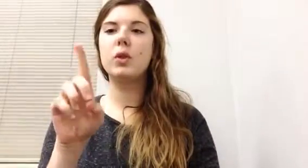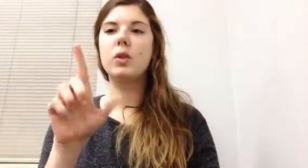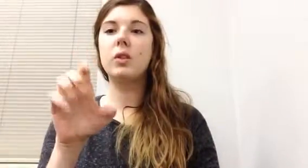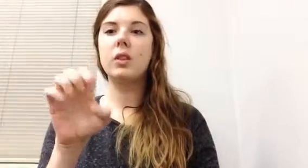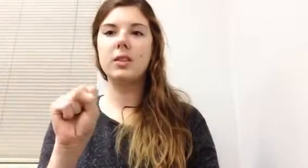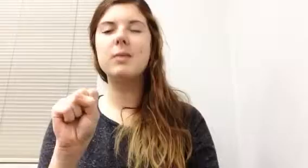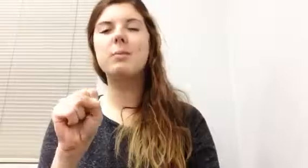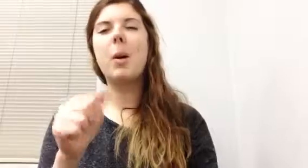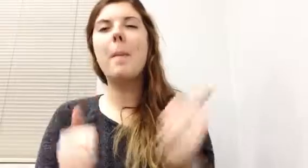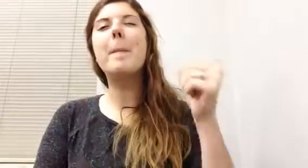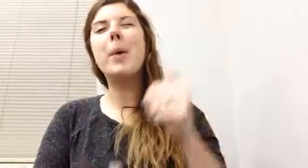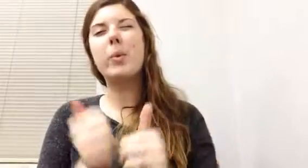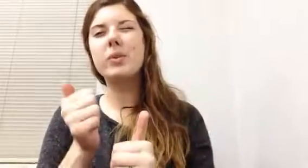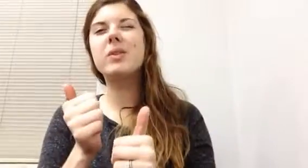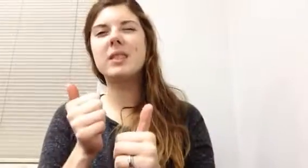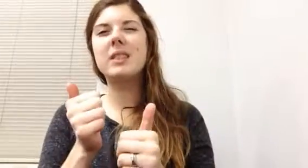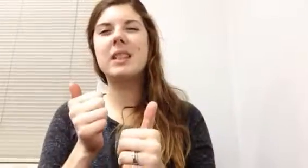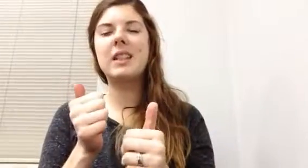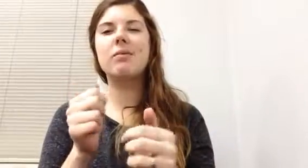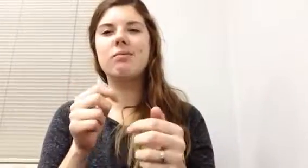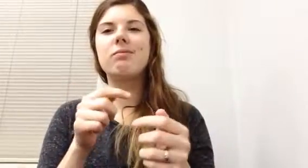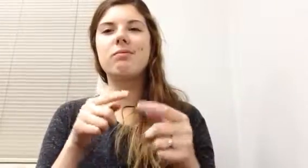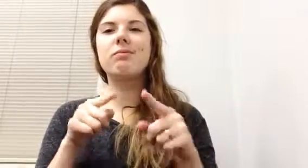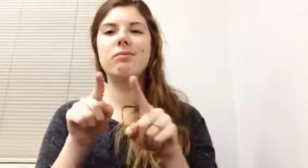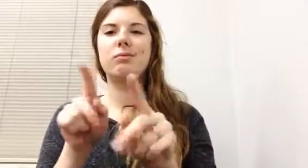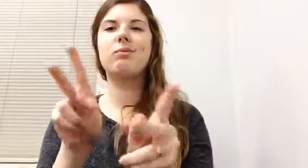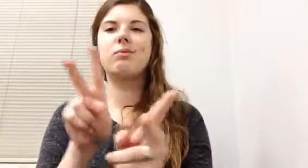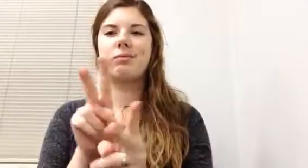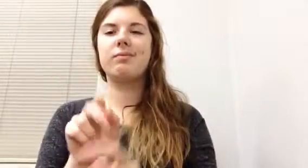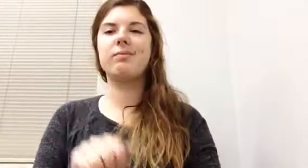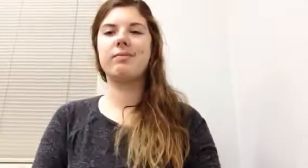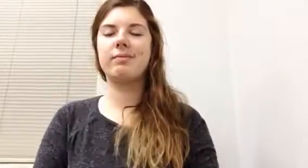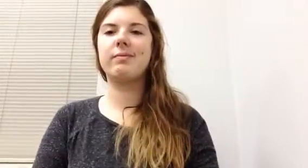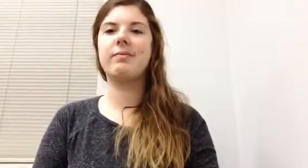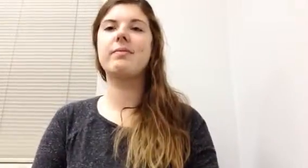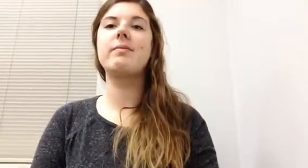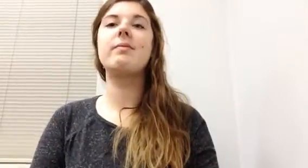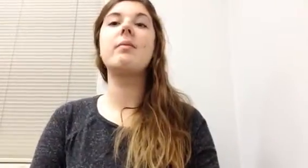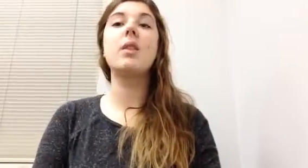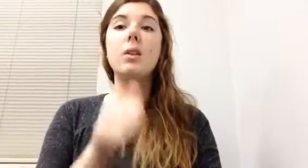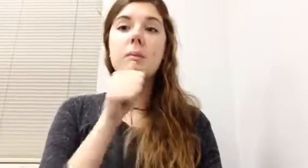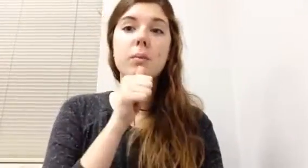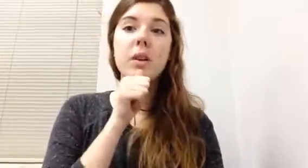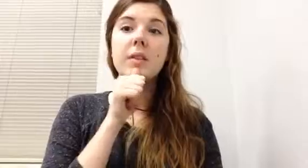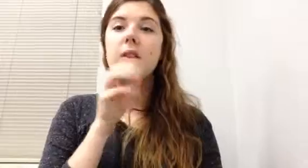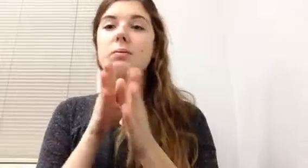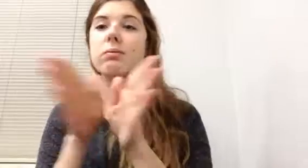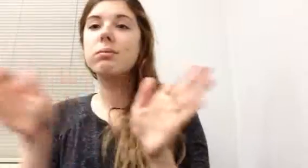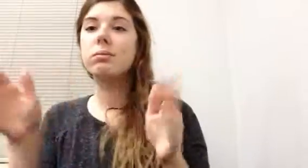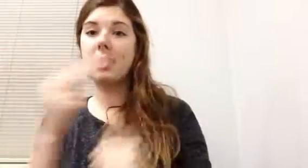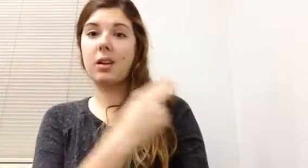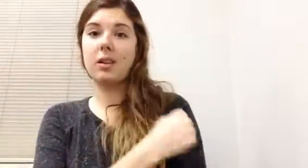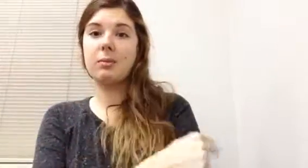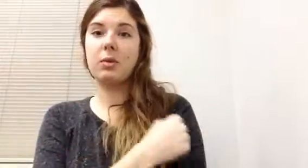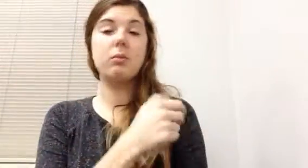Public versus private sector hospitals. Well, a private hospital can do what they want, right? So if you come there and they say, "Got money?" You say, "No." They say,